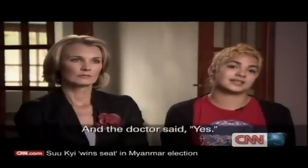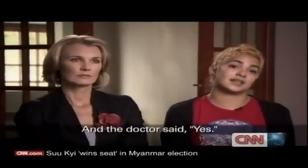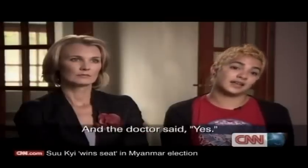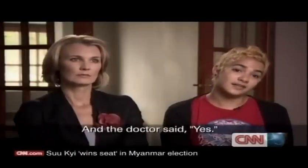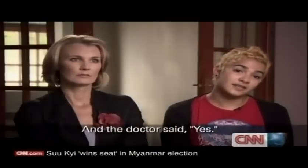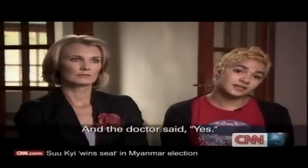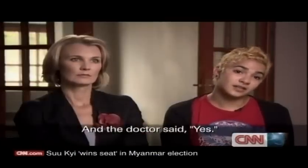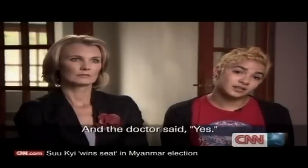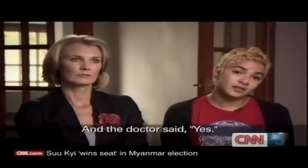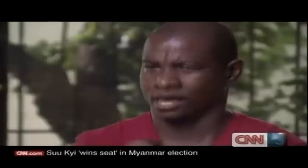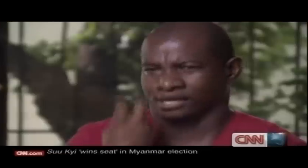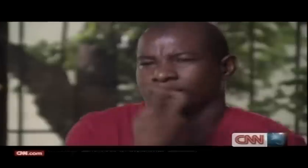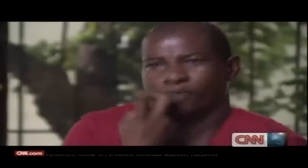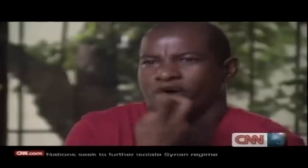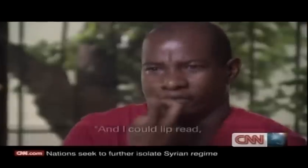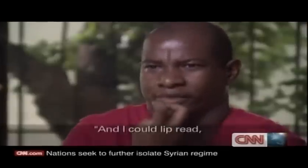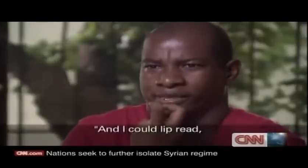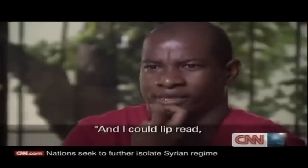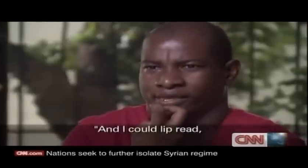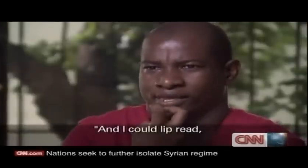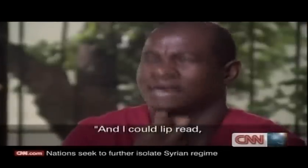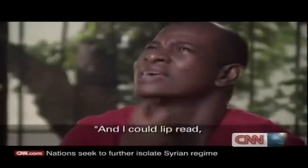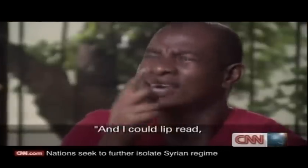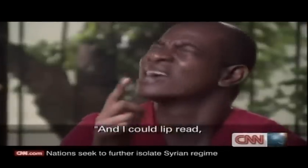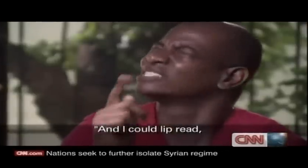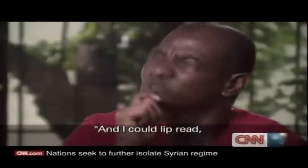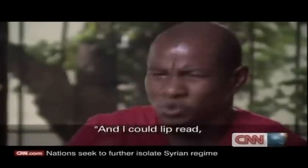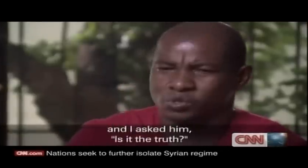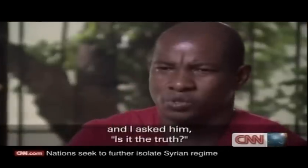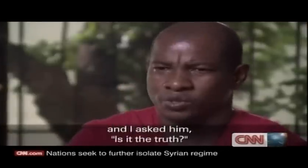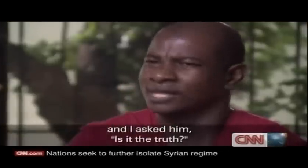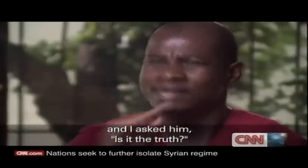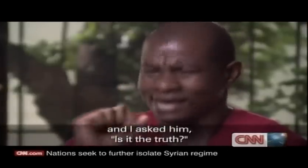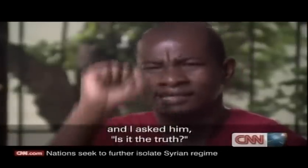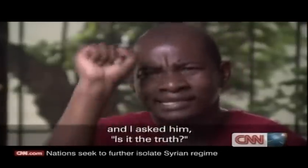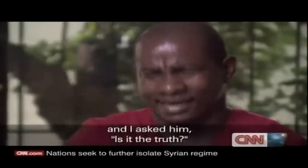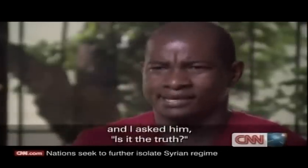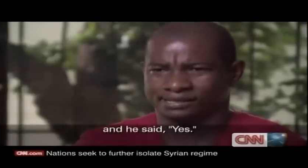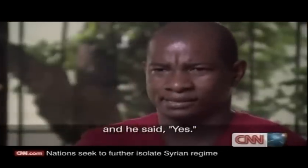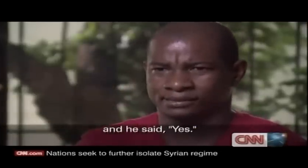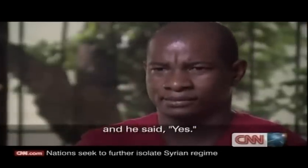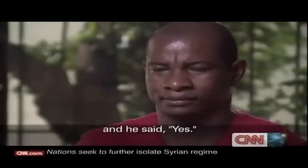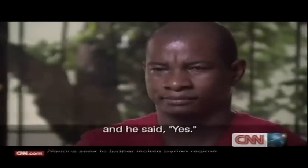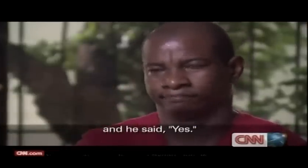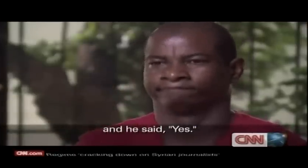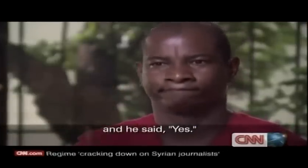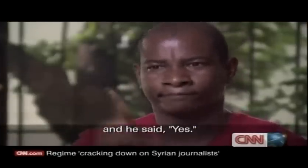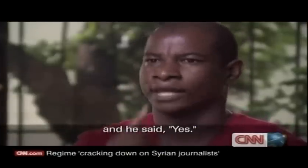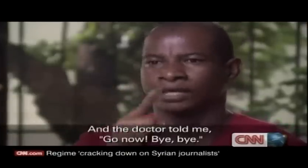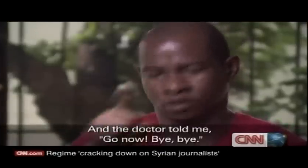said yes. And I could lip read. And I asked him, is it the truth? And he said yes.